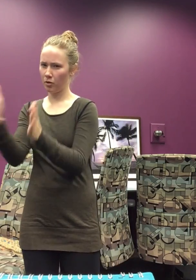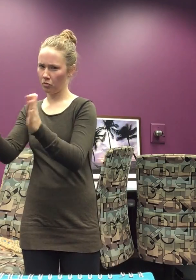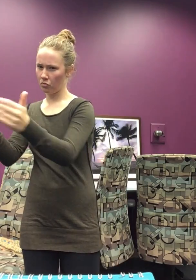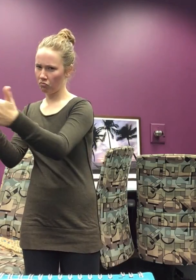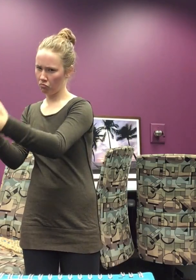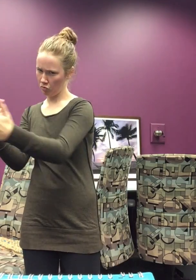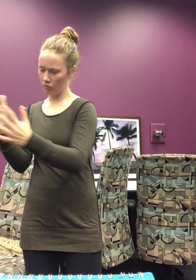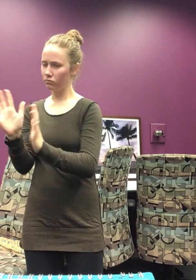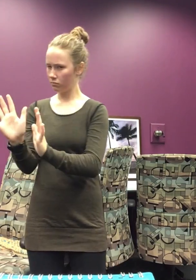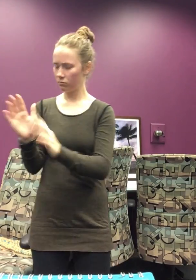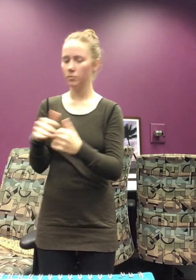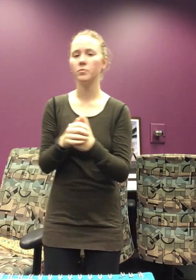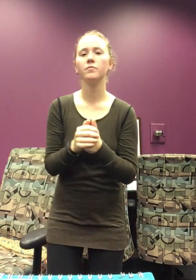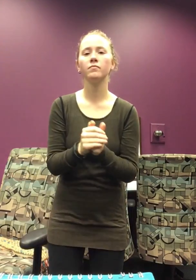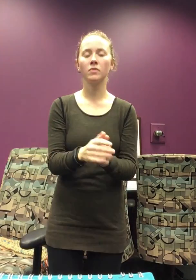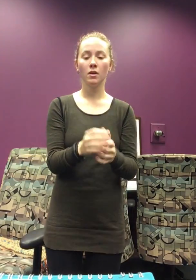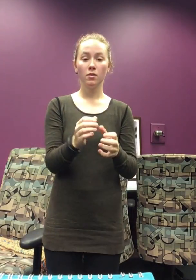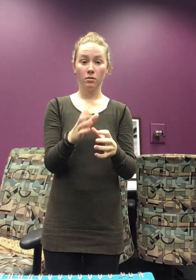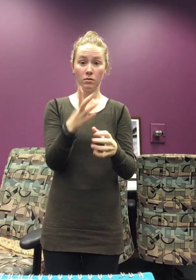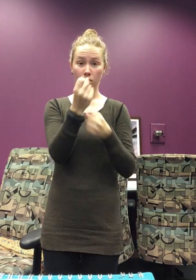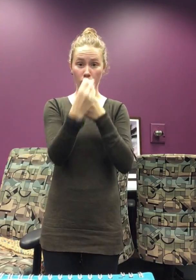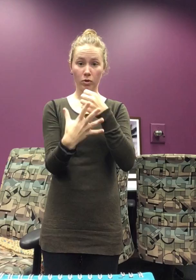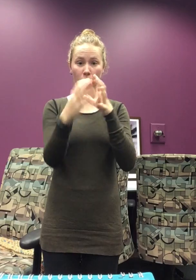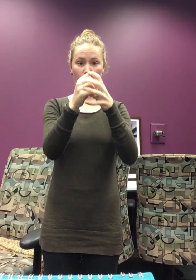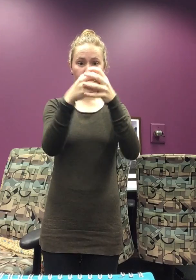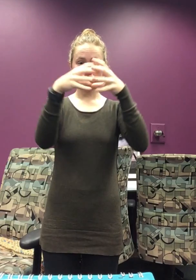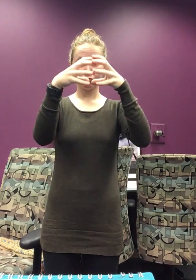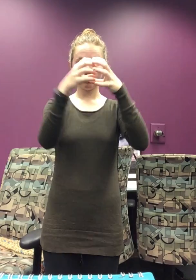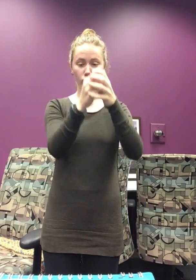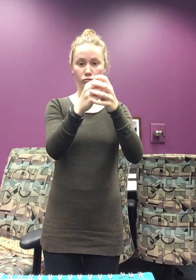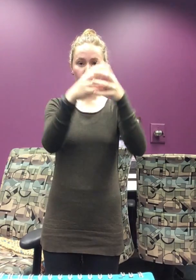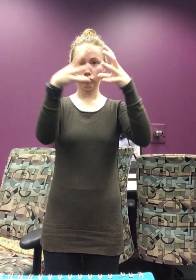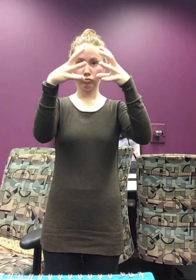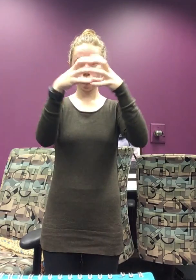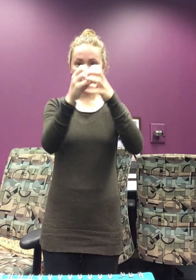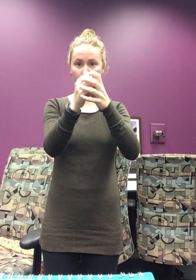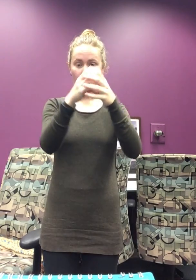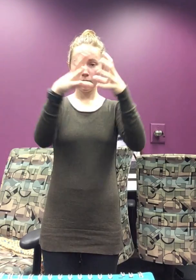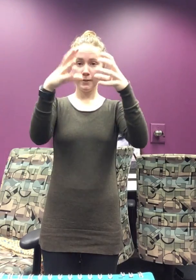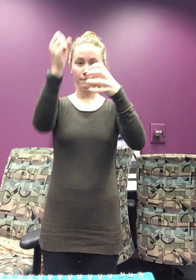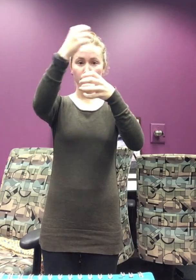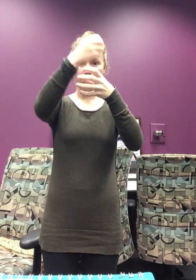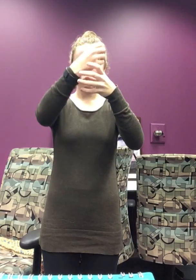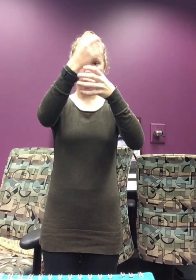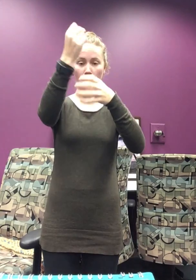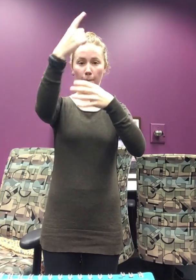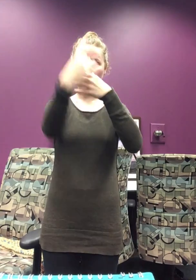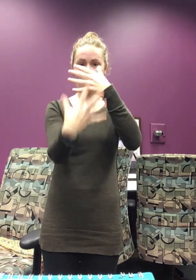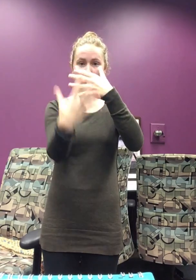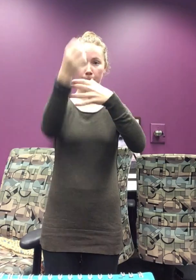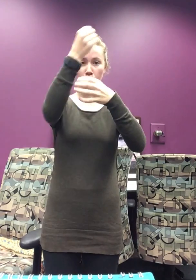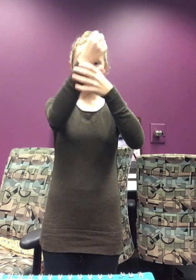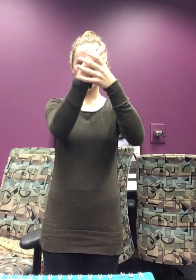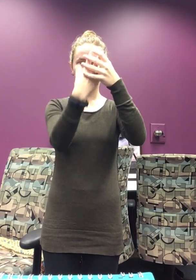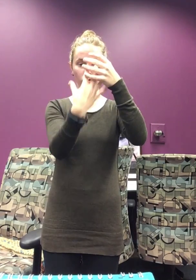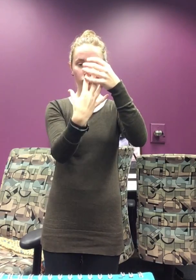blood, and that blood that comes in from your body, and